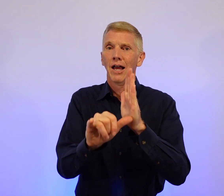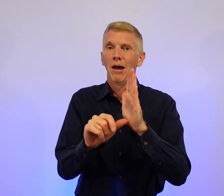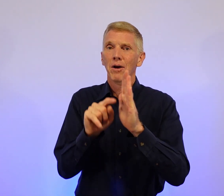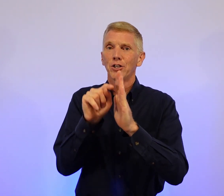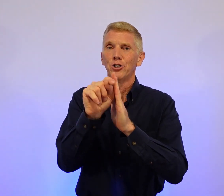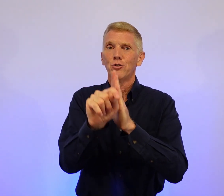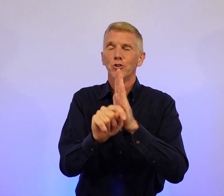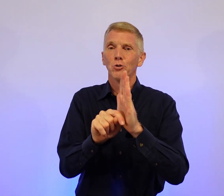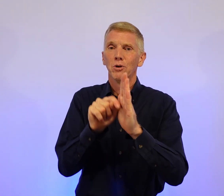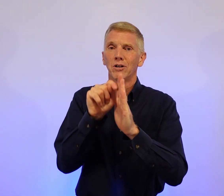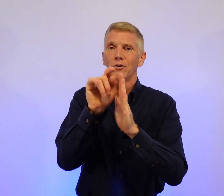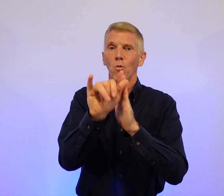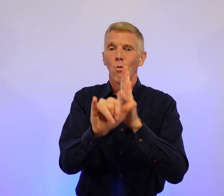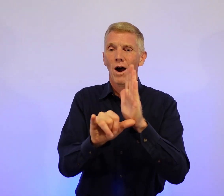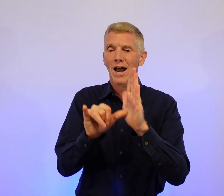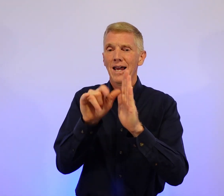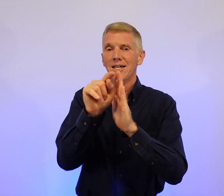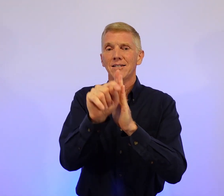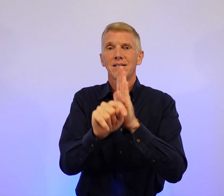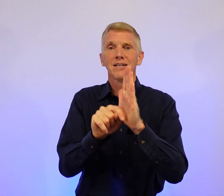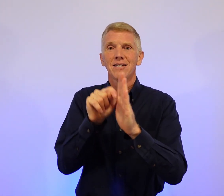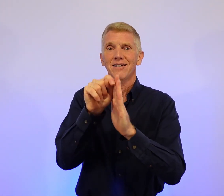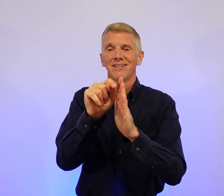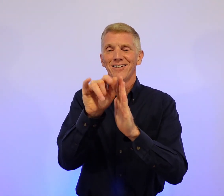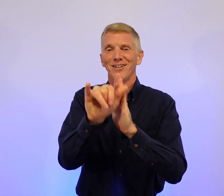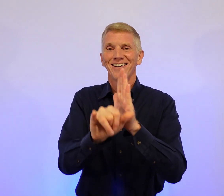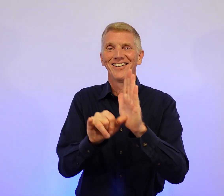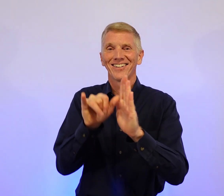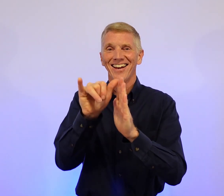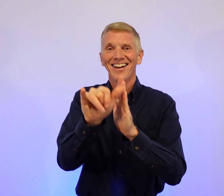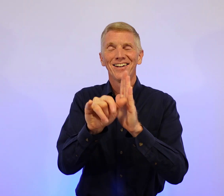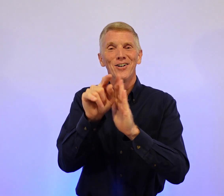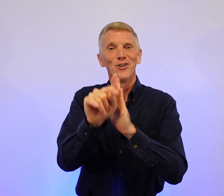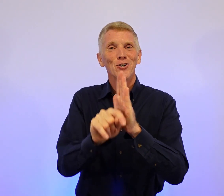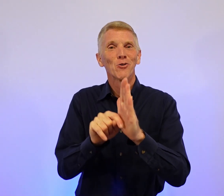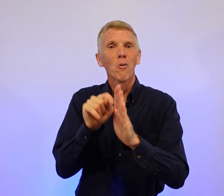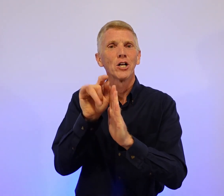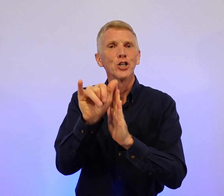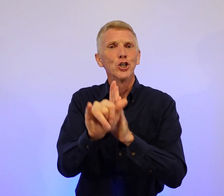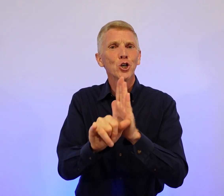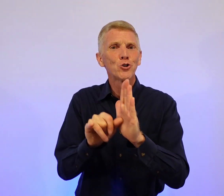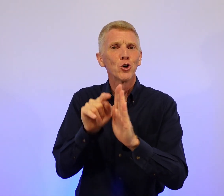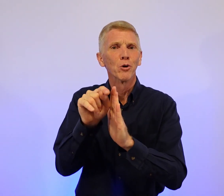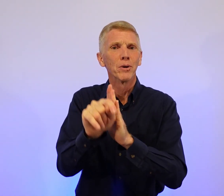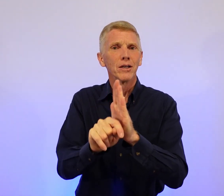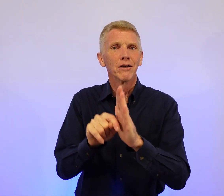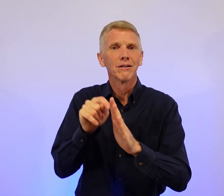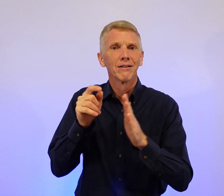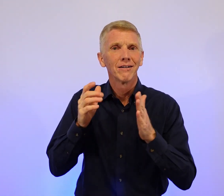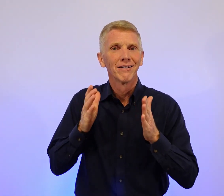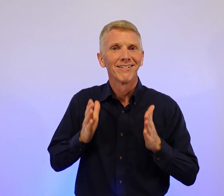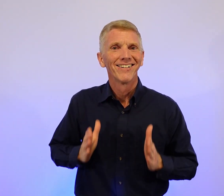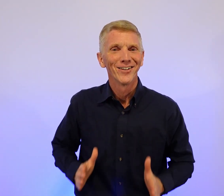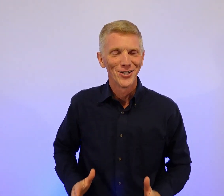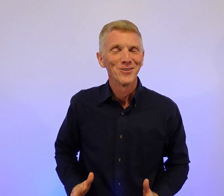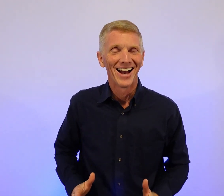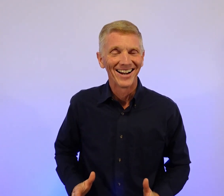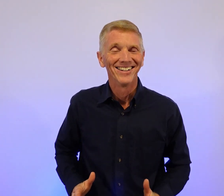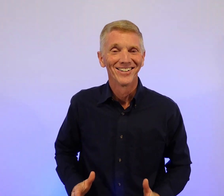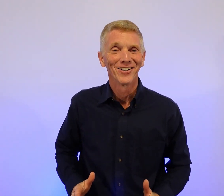about YouTube? YT? Okay. So what would a YouTuber be? You got it, right? How